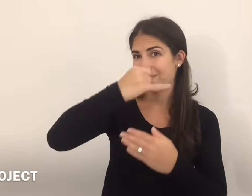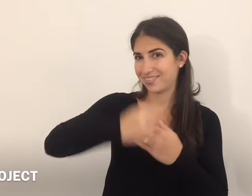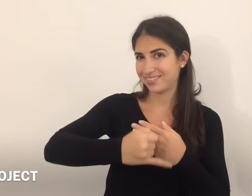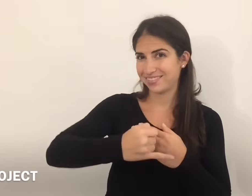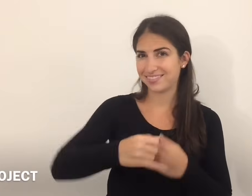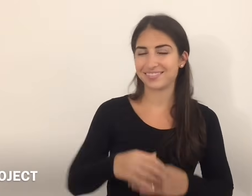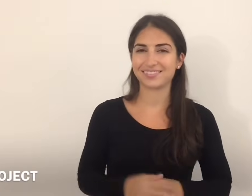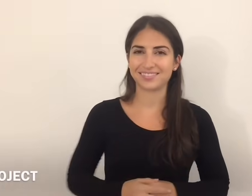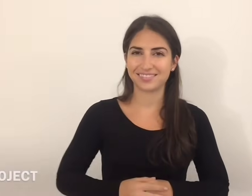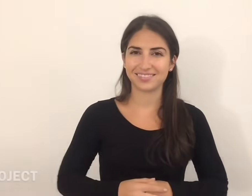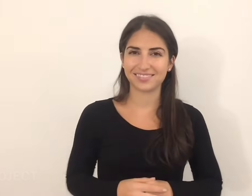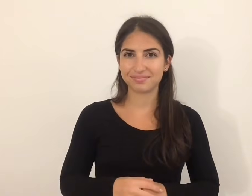Project.